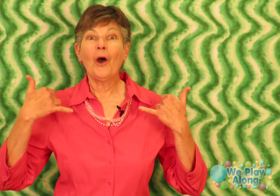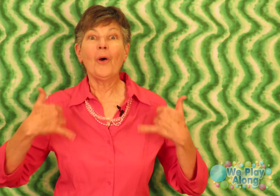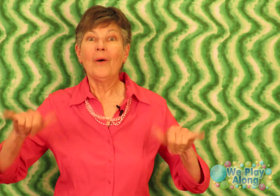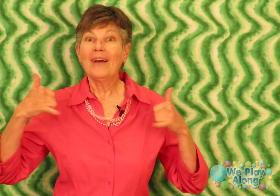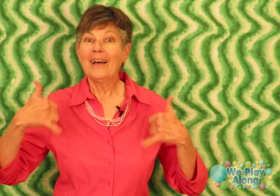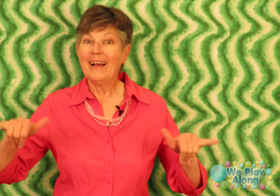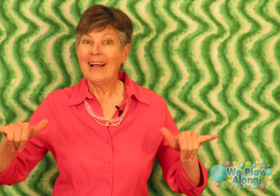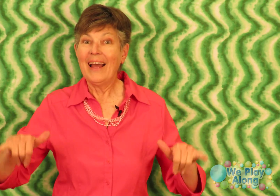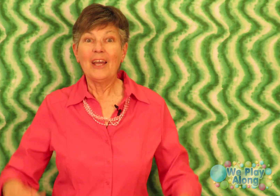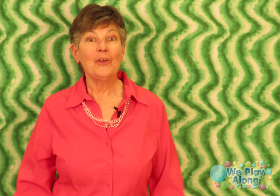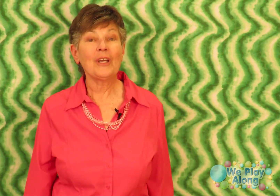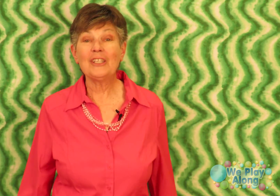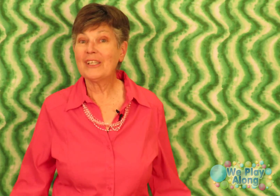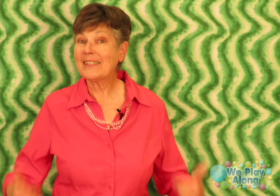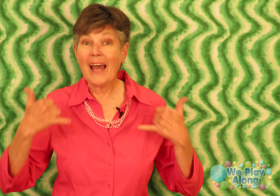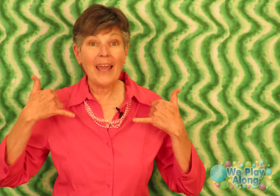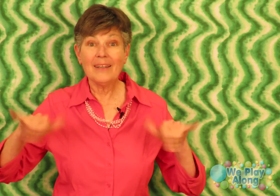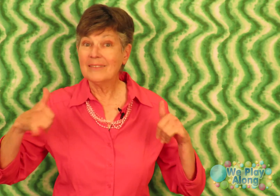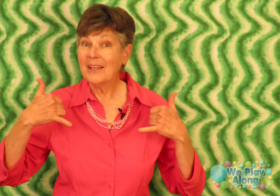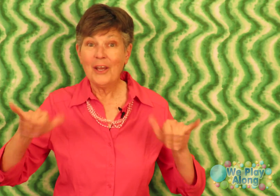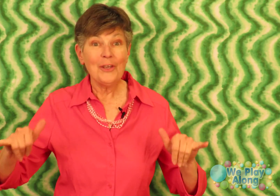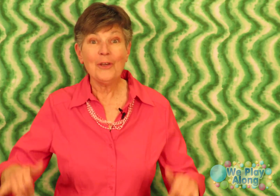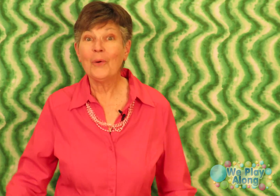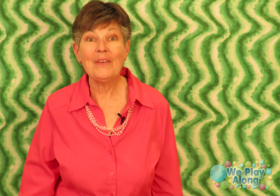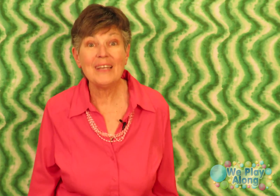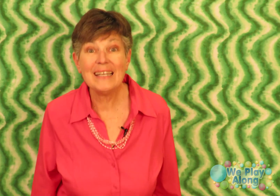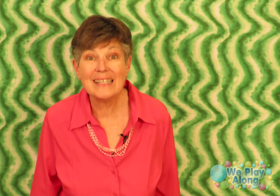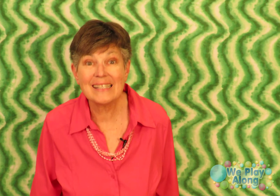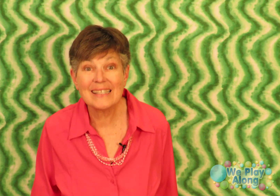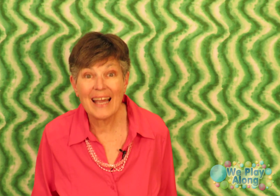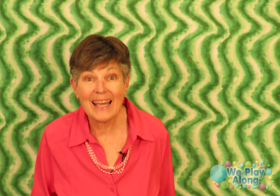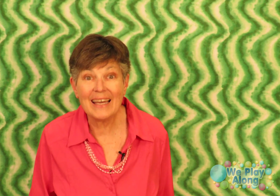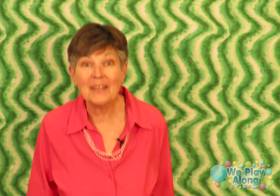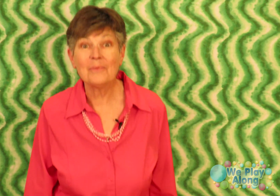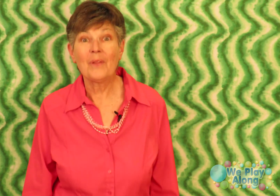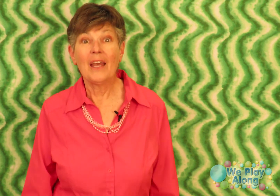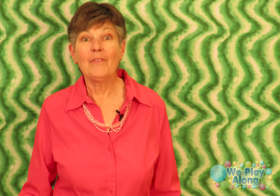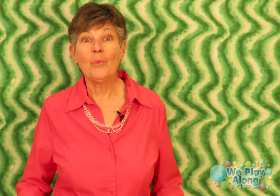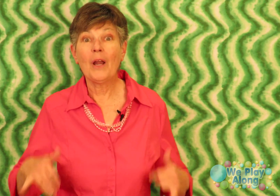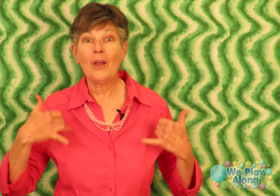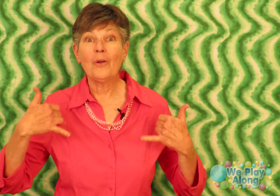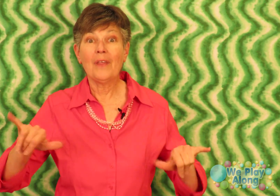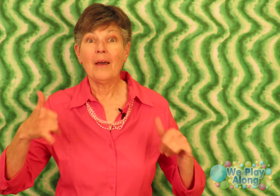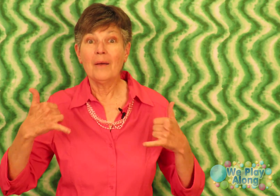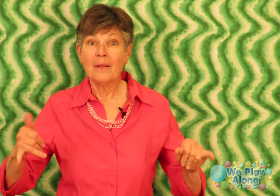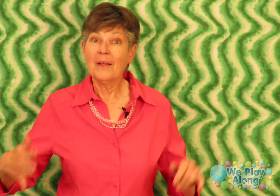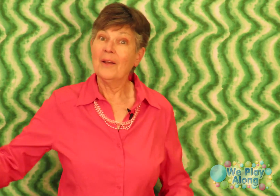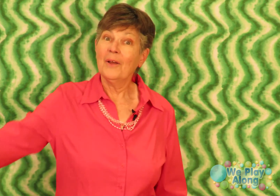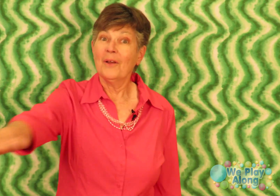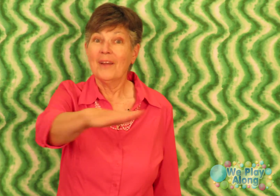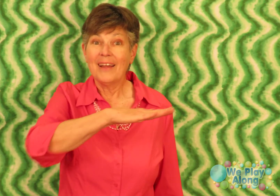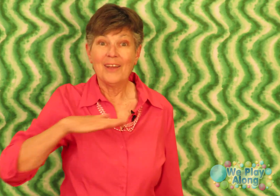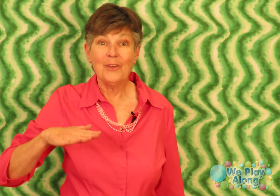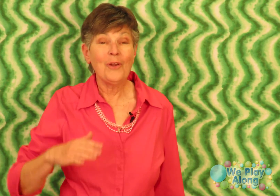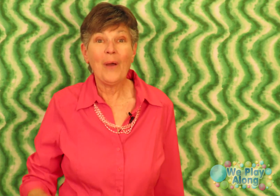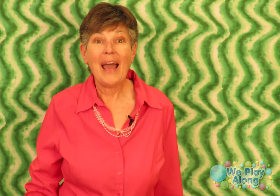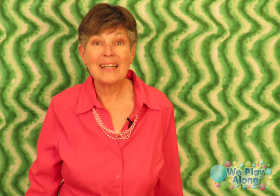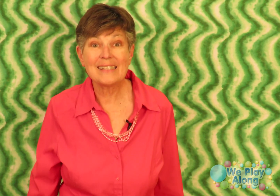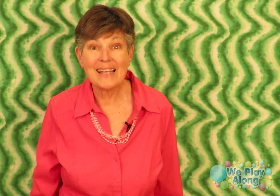go, you can just sign. You don't even need to say it. If you want to go to you know how to